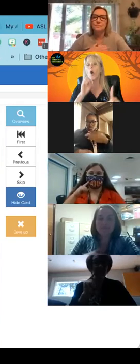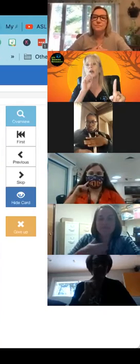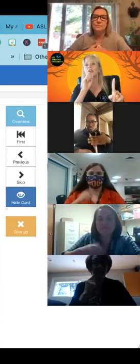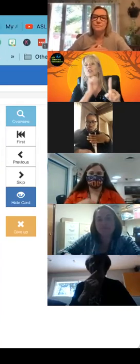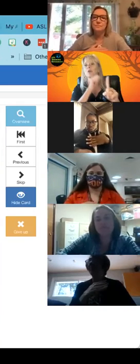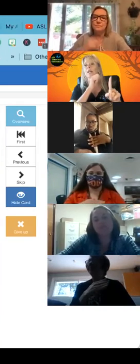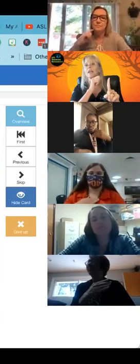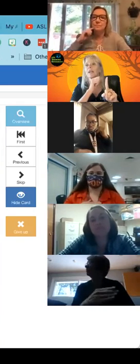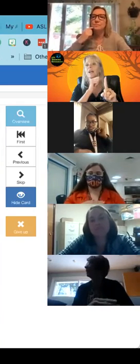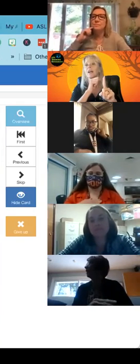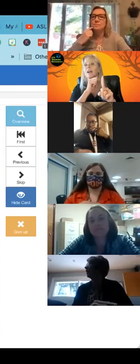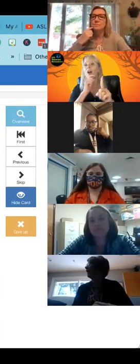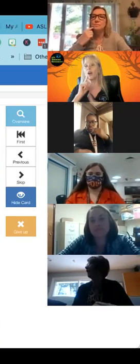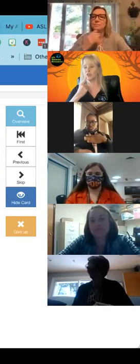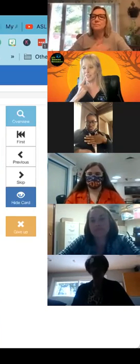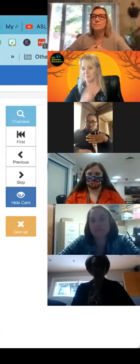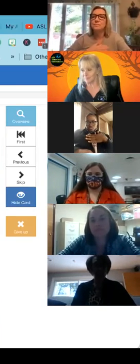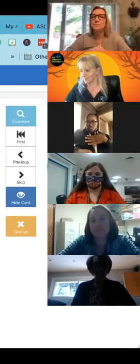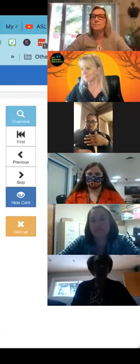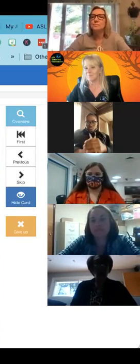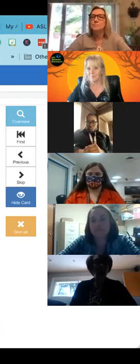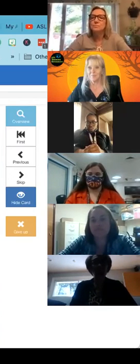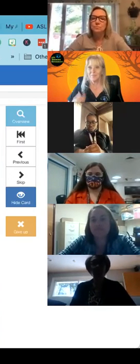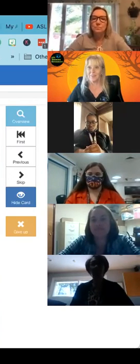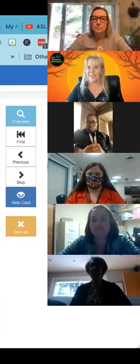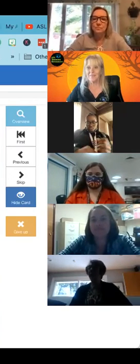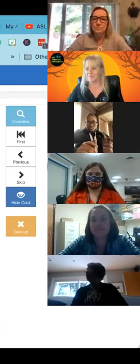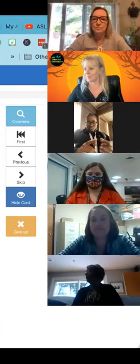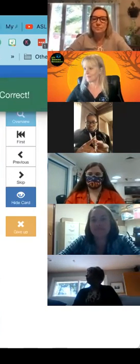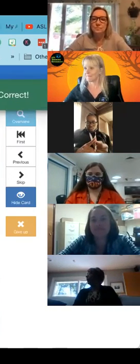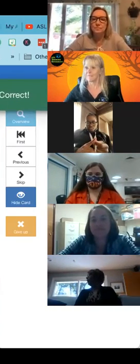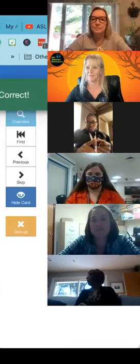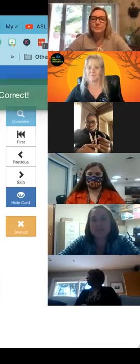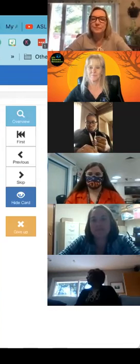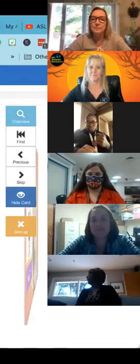please, or trick or treat. Okay.